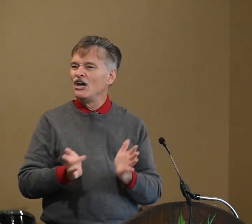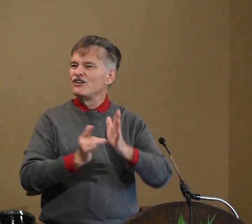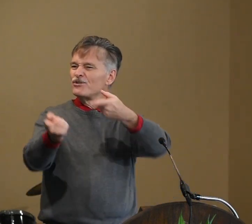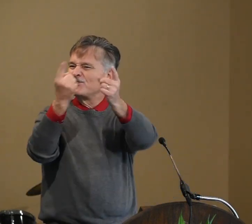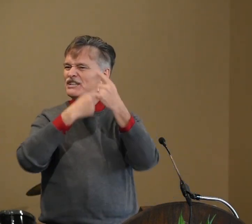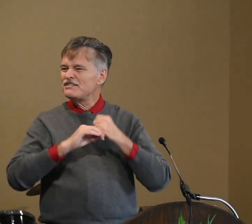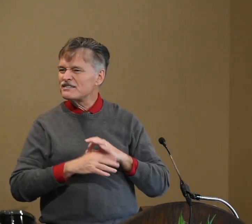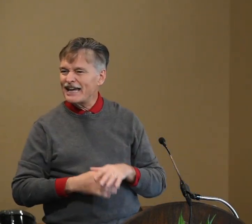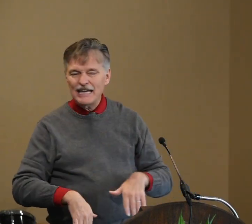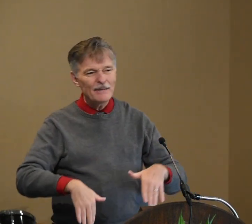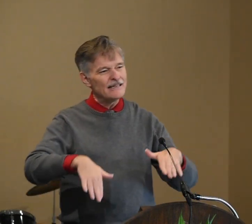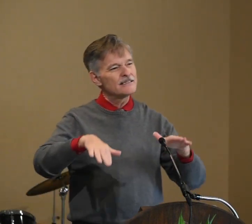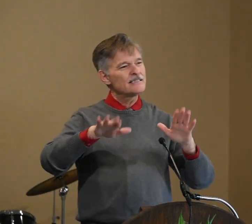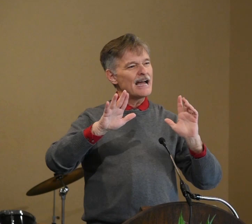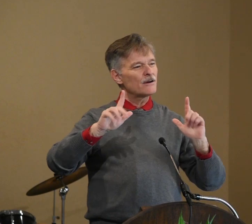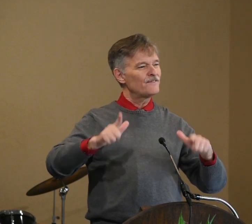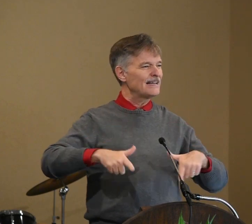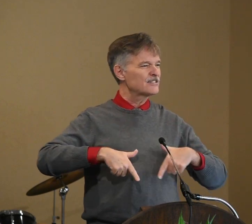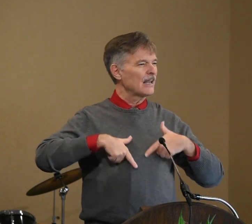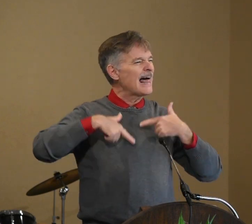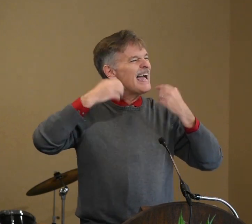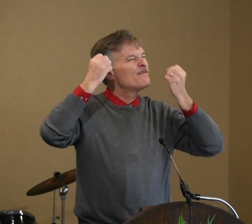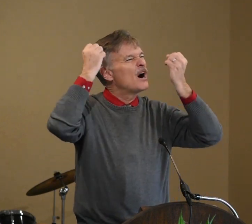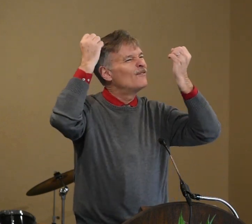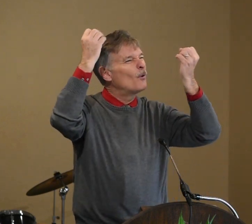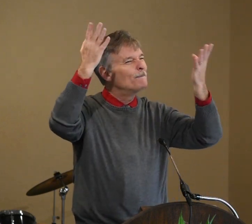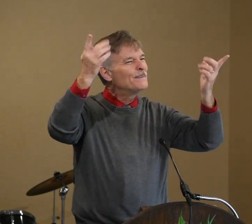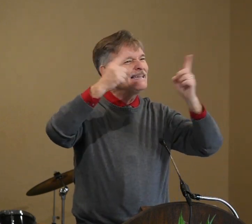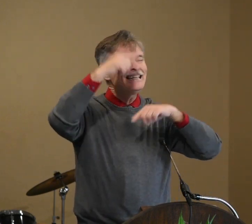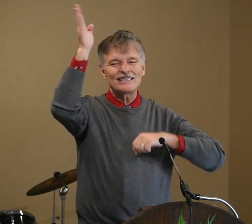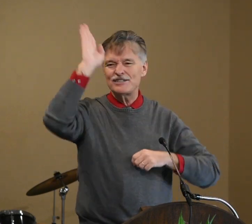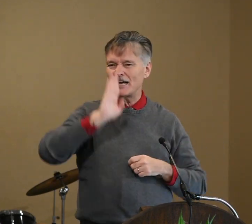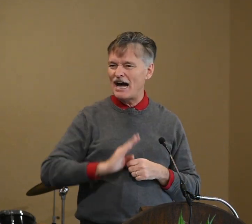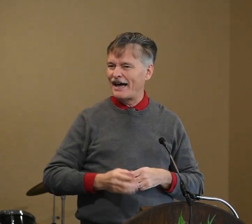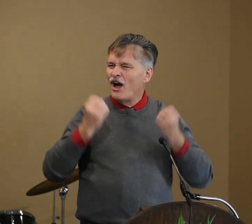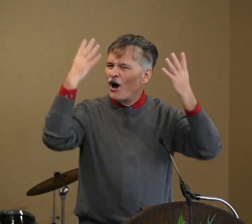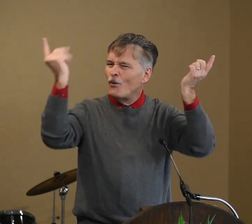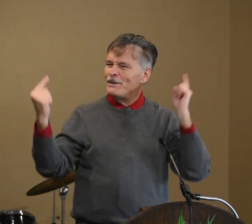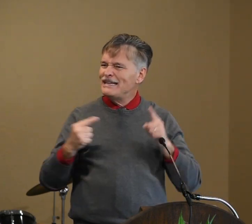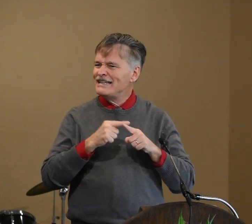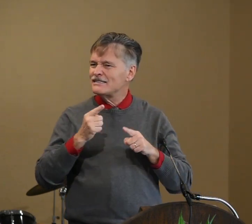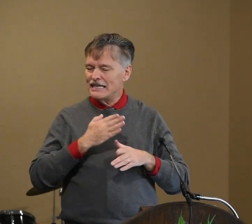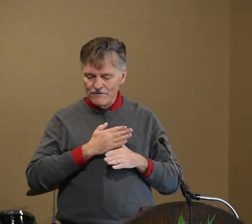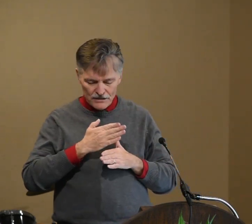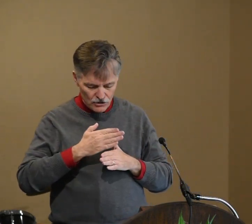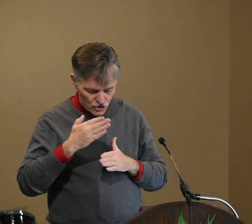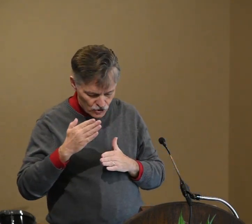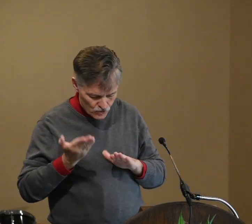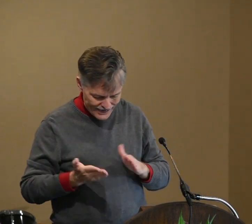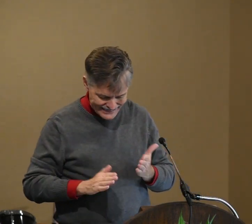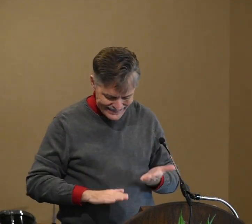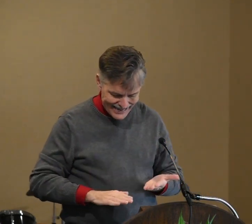So Jesus came and sacrificed a life of obedience to God. Obedience even to